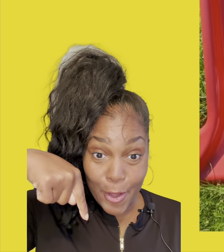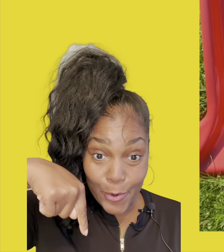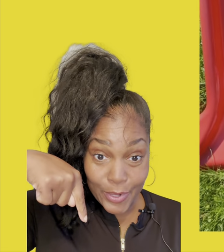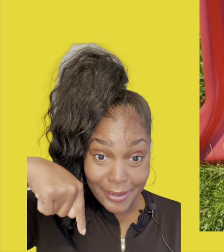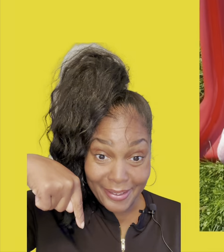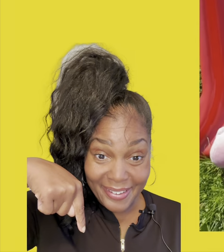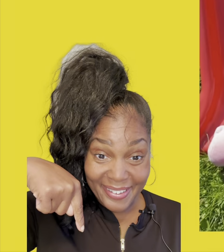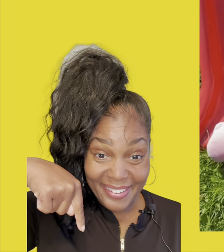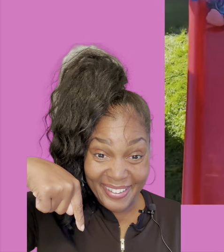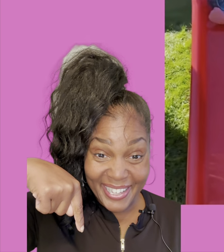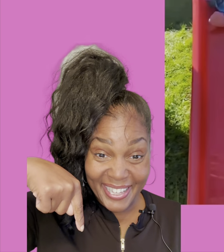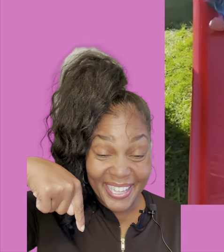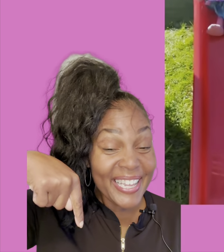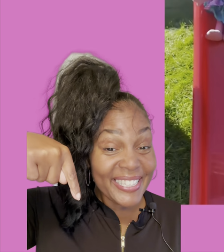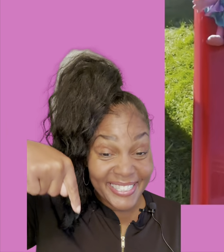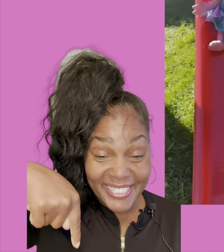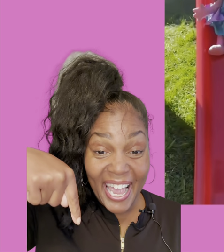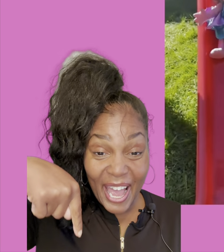Down.